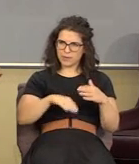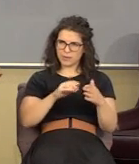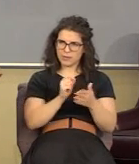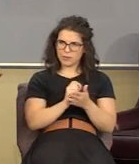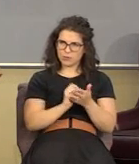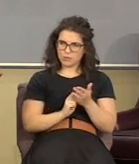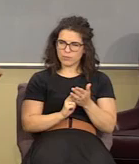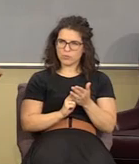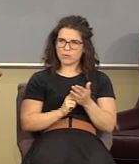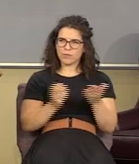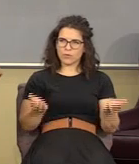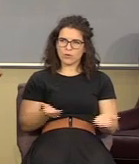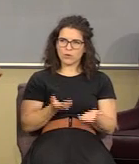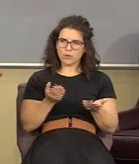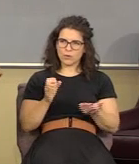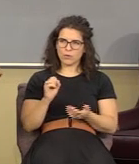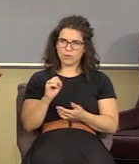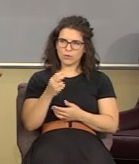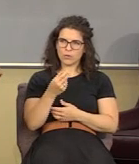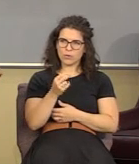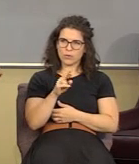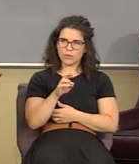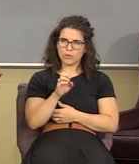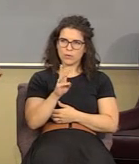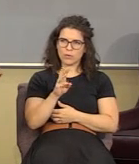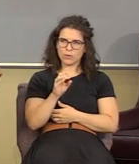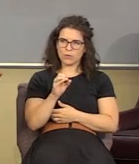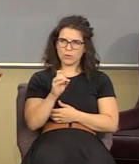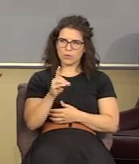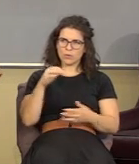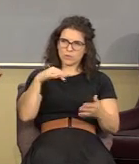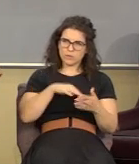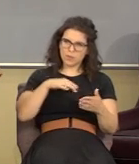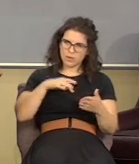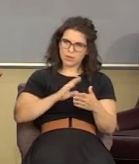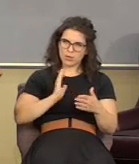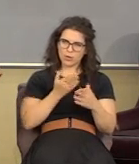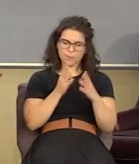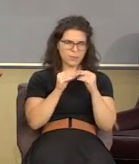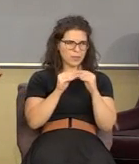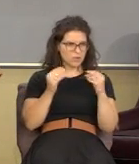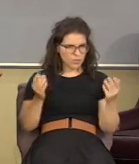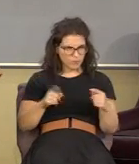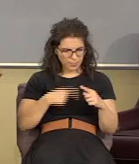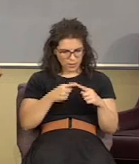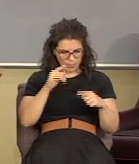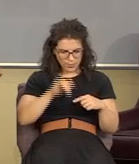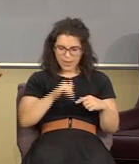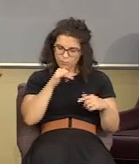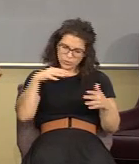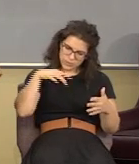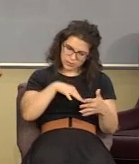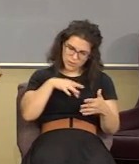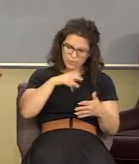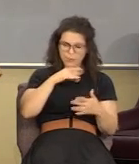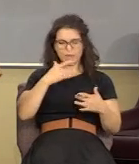Shorewood very much. Study. And that's what our meetings are about. We meet here to study. We're not here to be entertained. We're not here